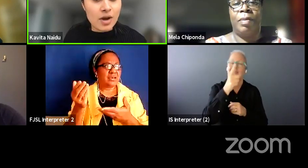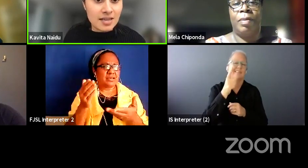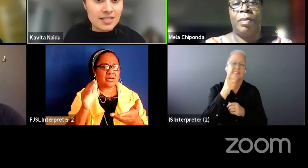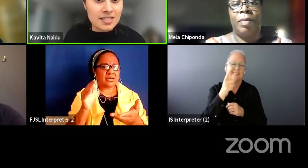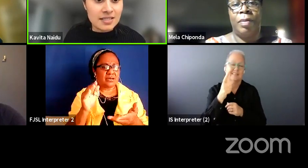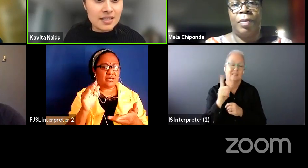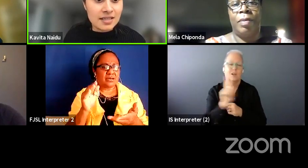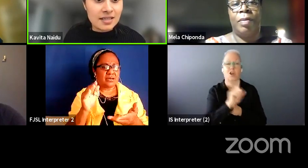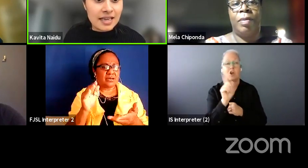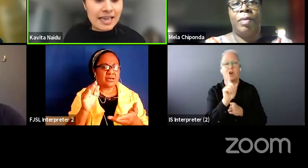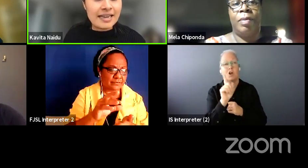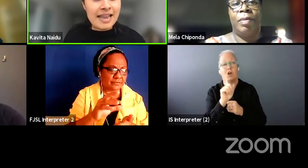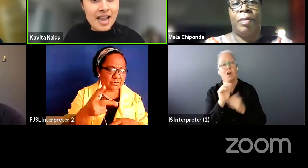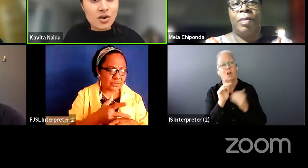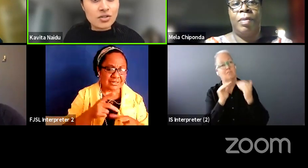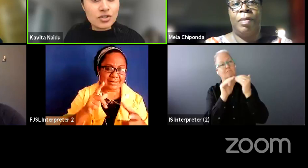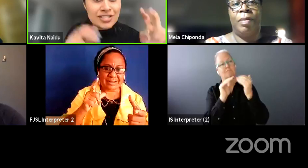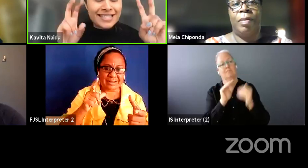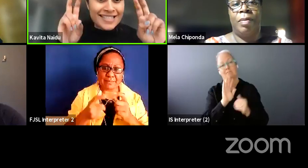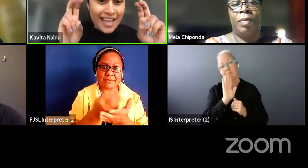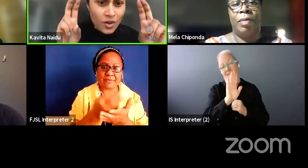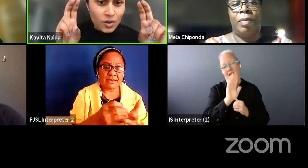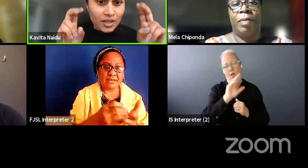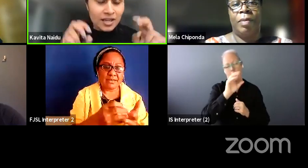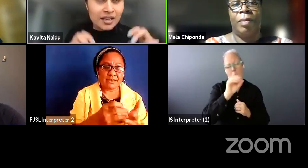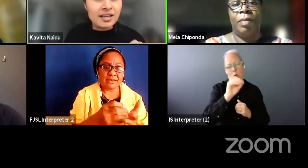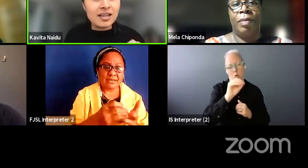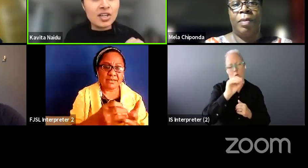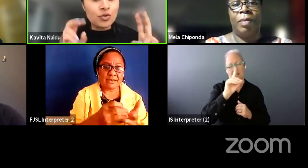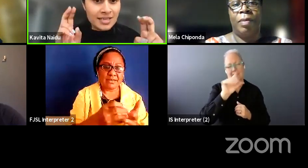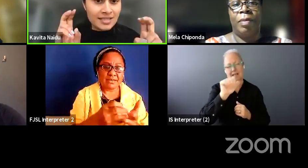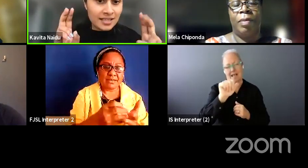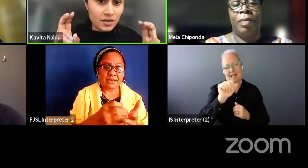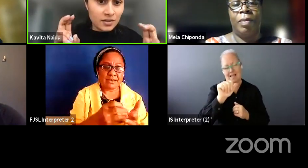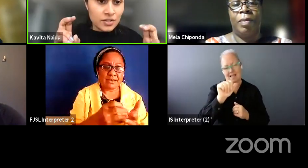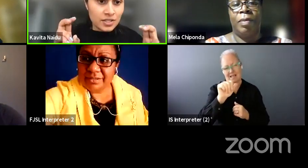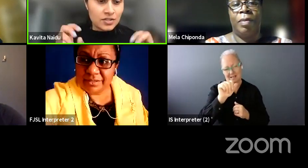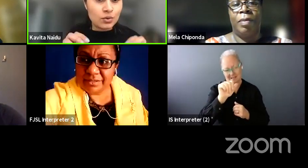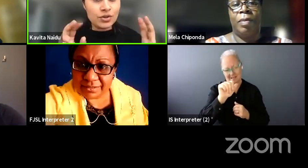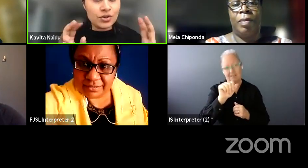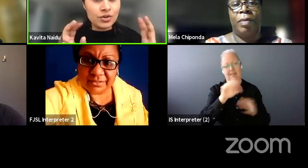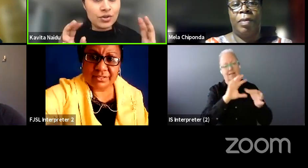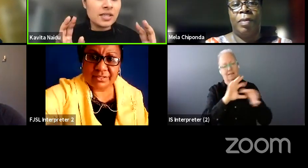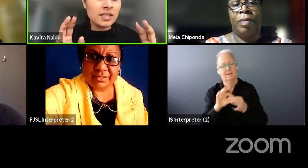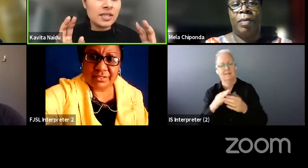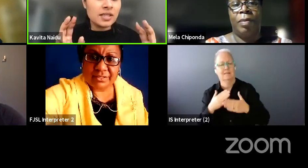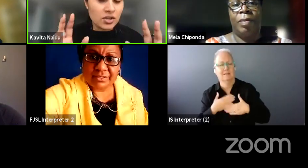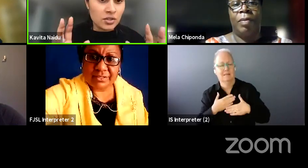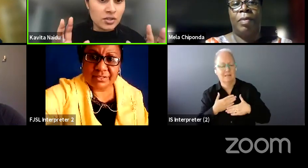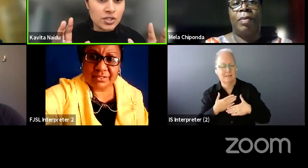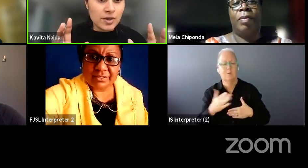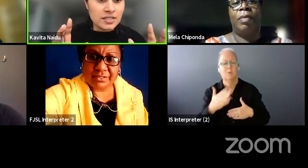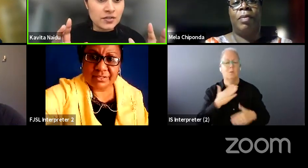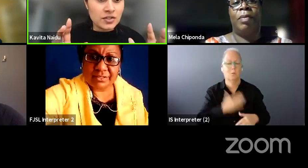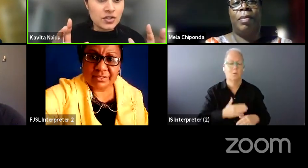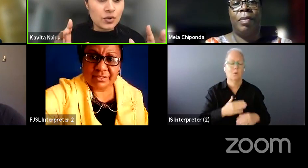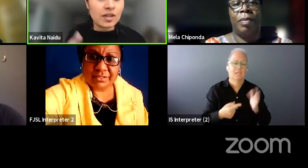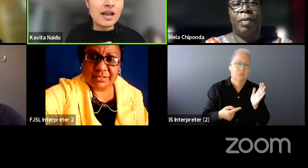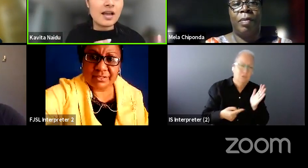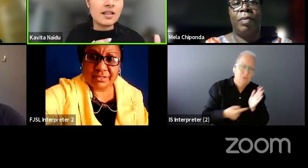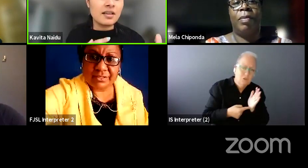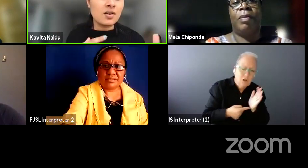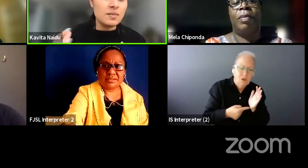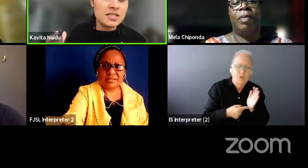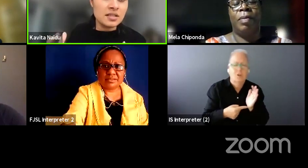to us. And now to sell green technologies or renewable energy technology transfers so